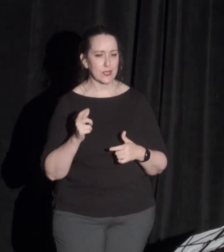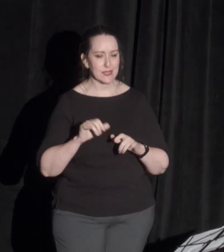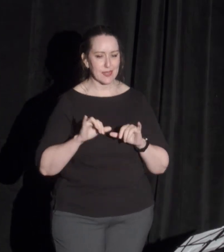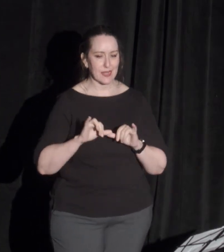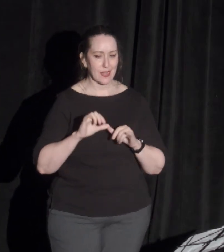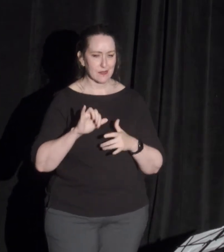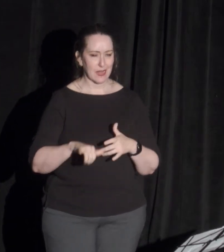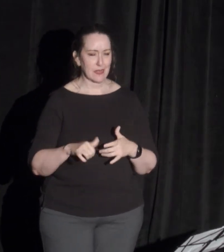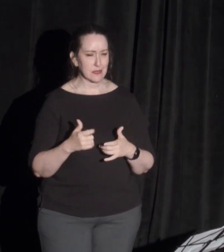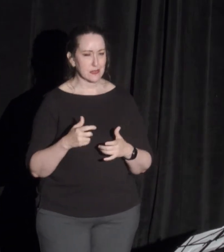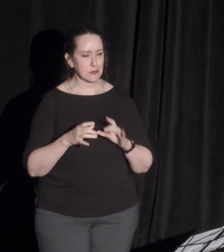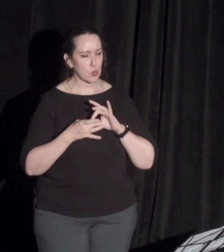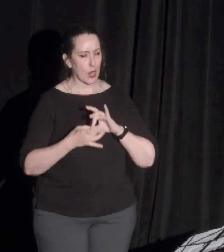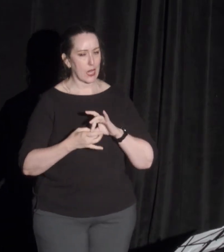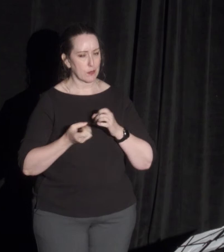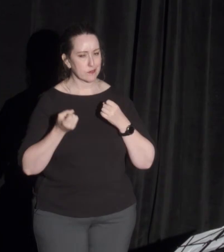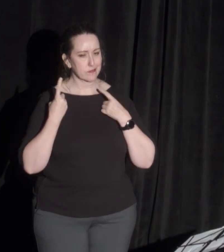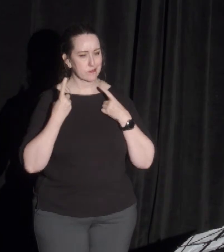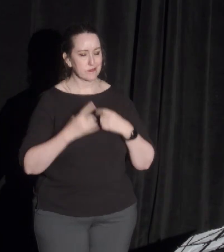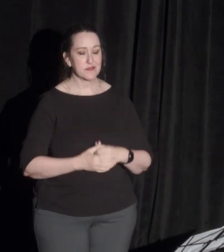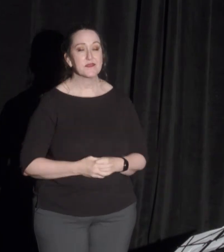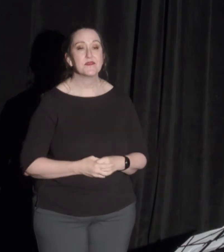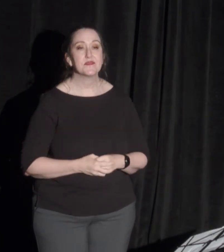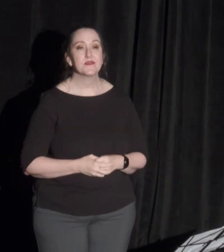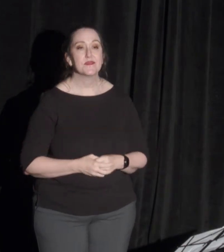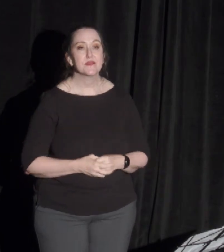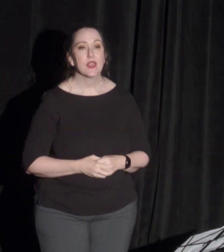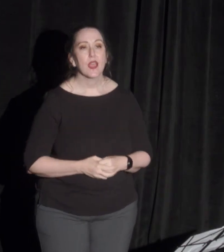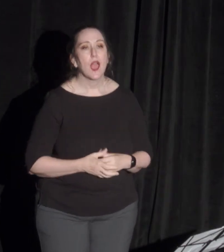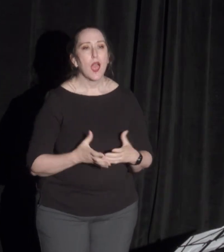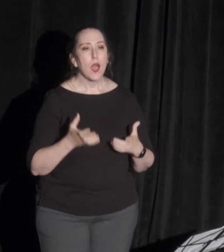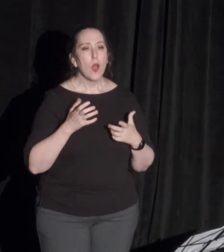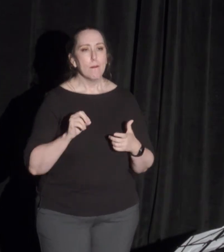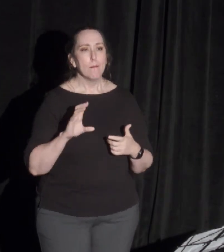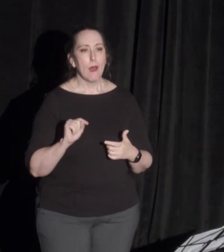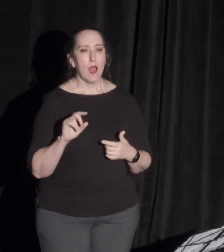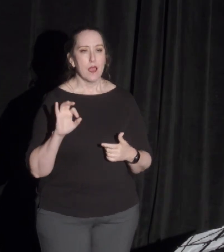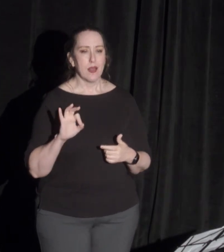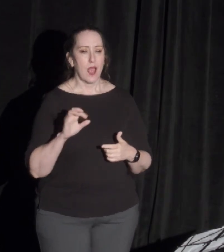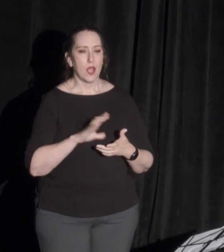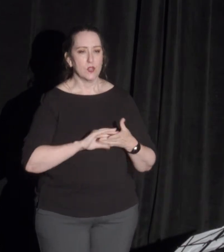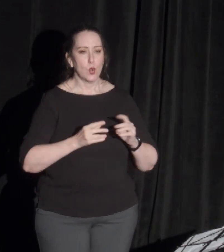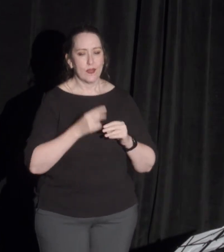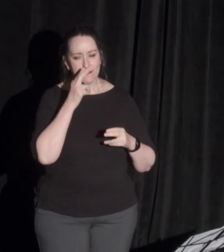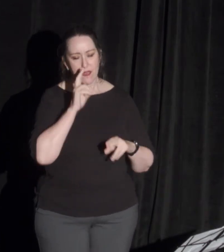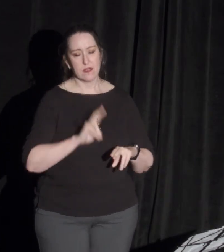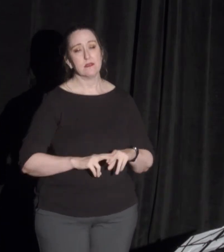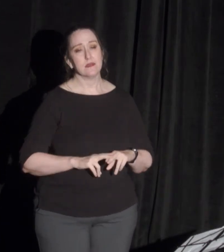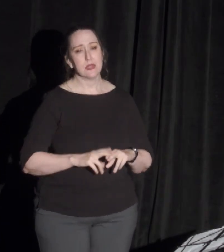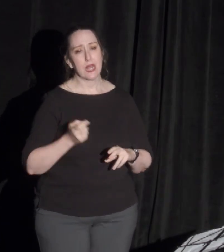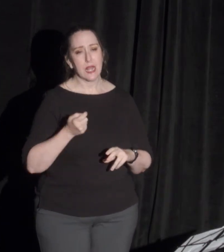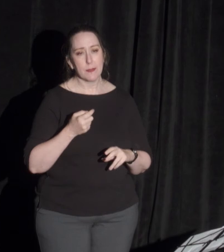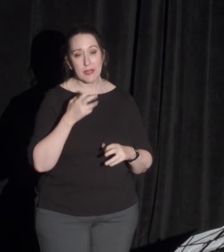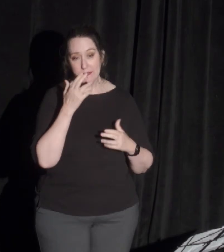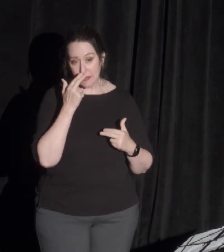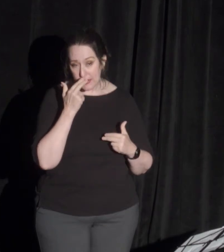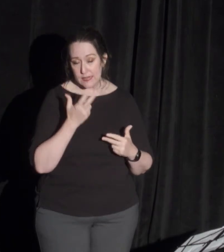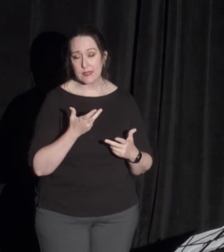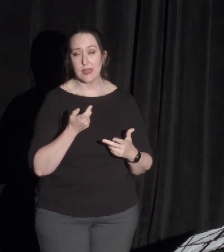pretty relatable. I want Bot 9 stories to be fun, a little bit funny, a little bit darkly